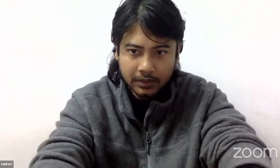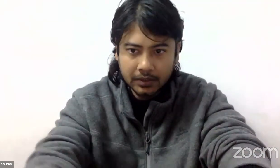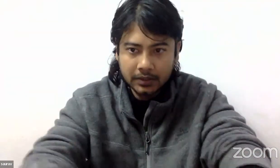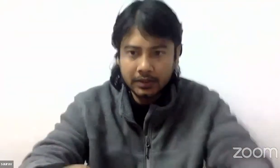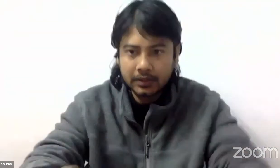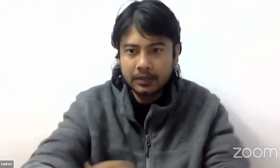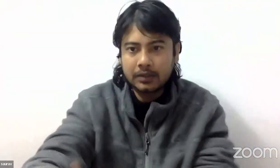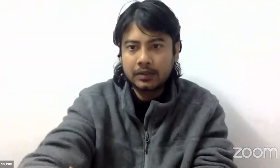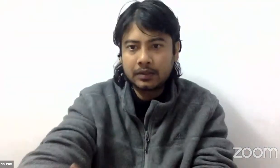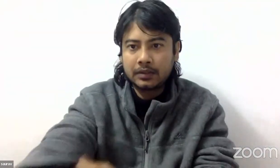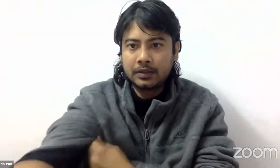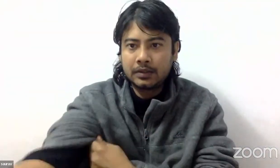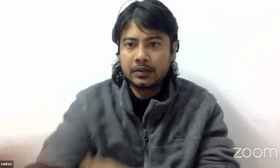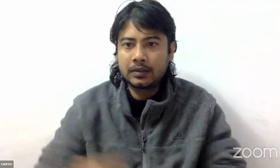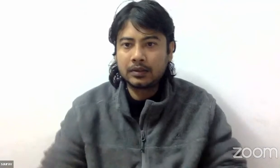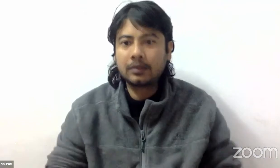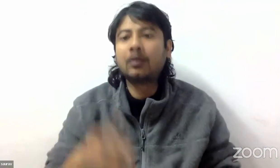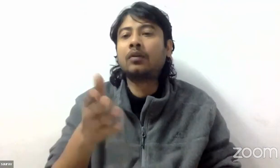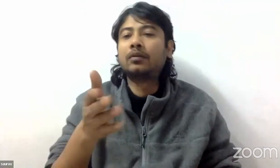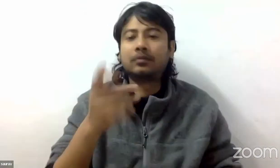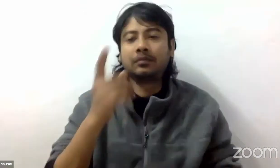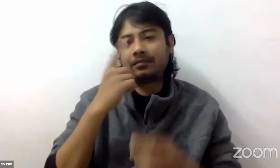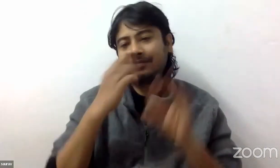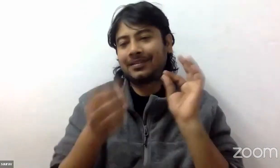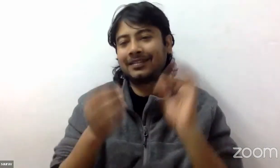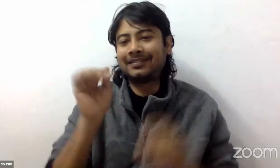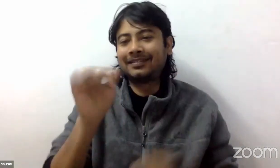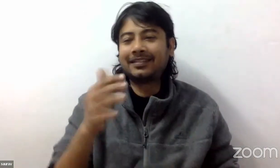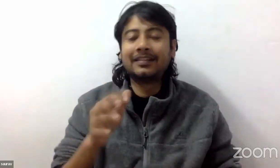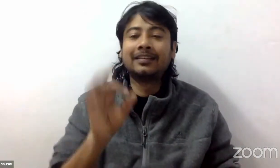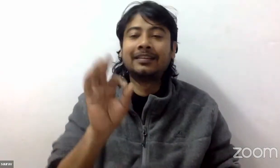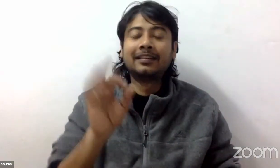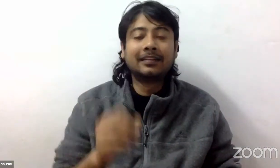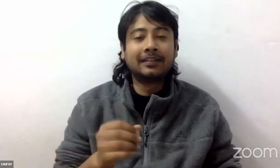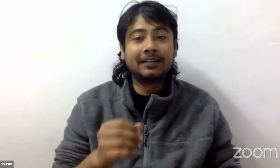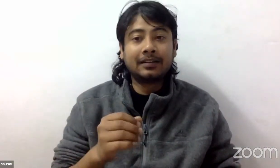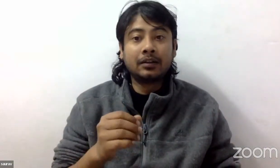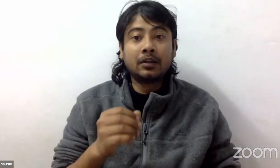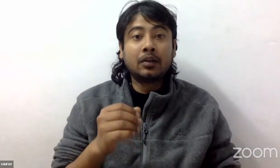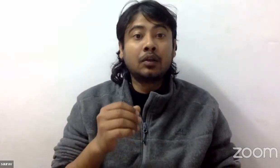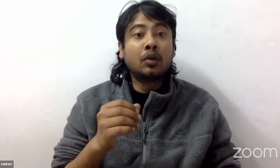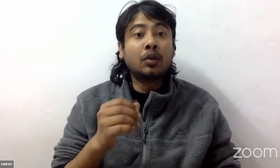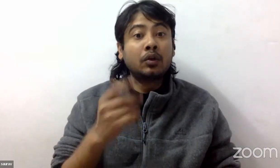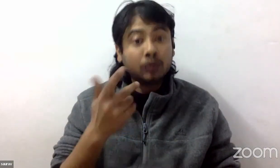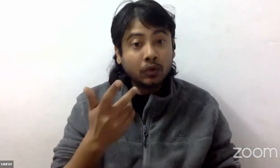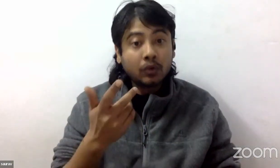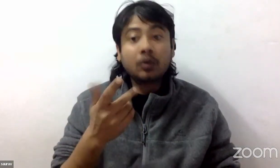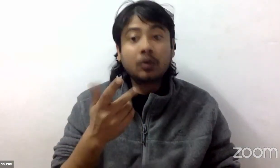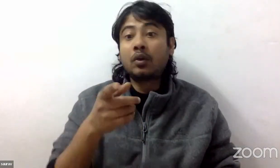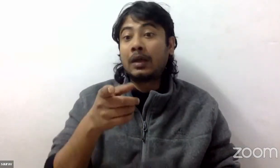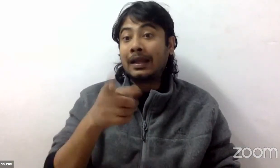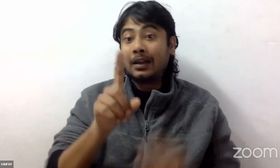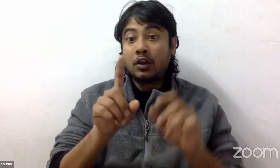Okay, now there are certain things which you are supposed to do and so we need to remember. So here is a list of things which I'm going to